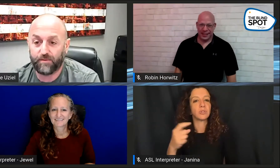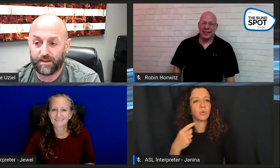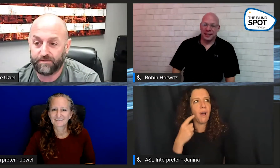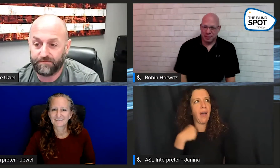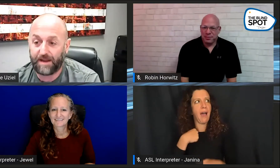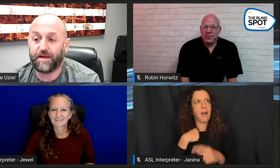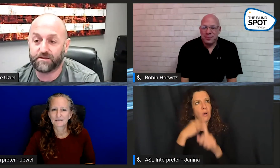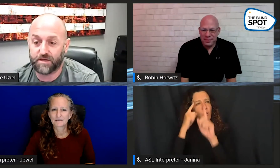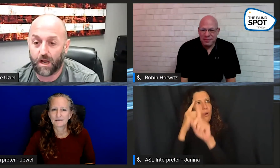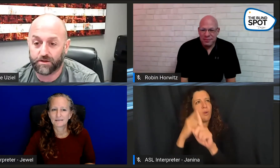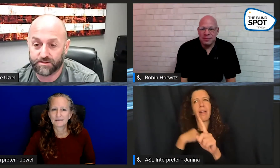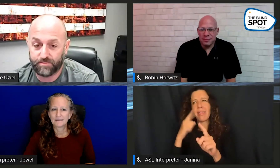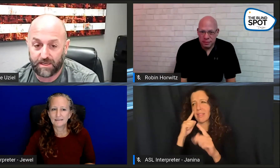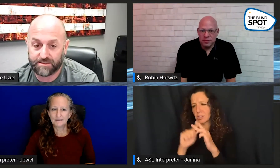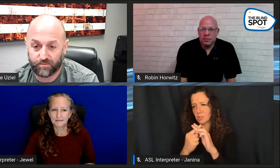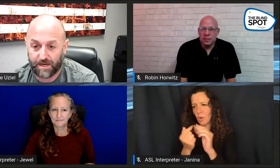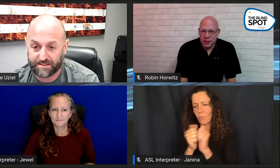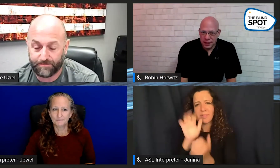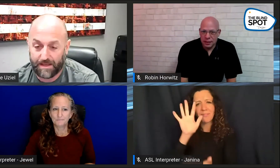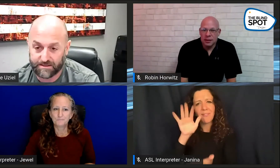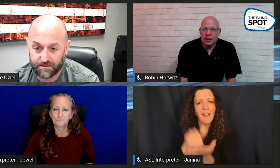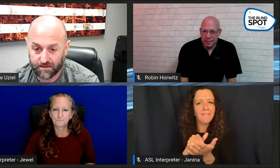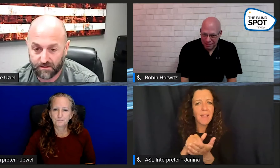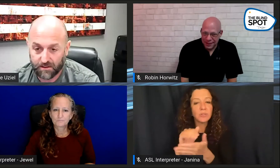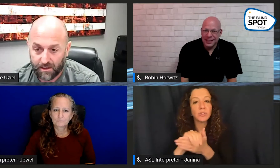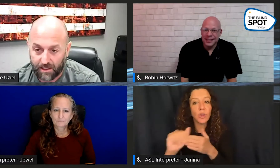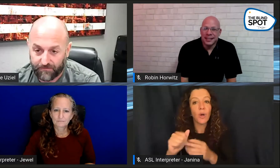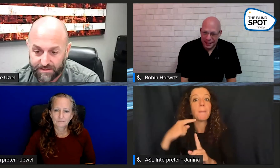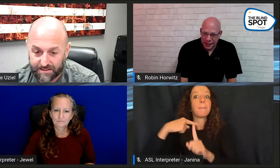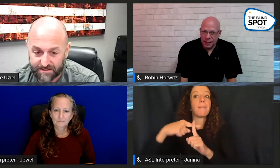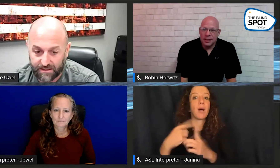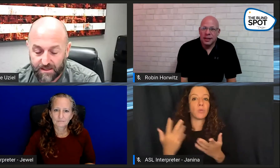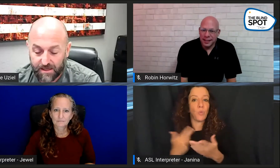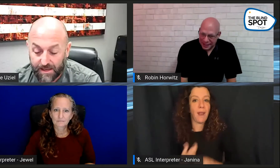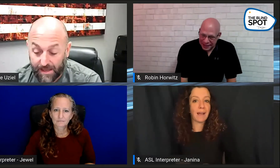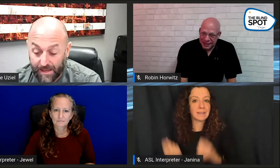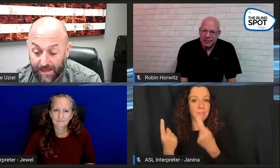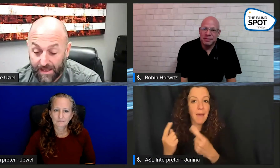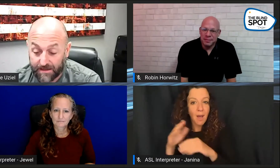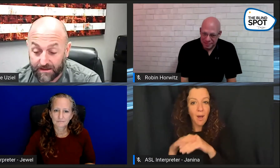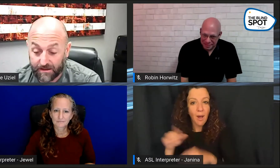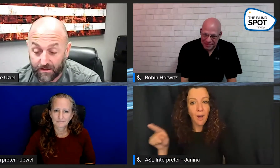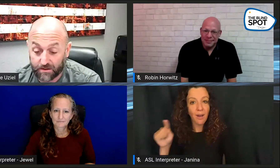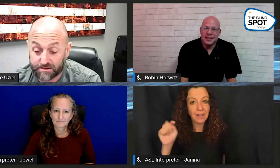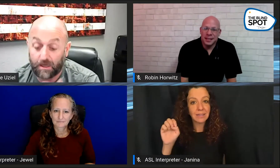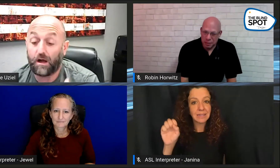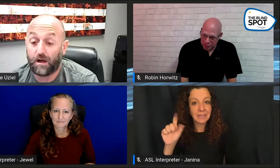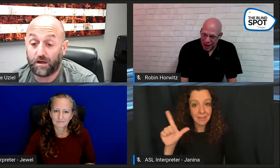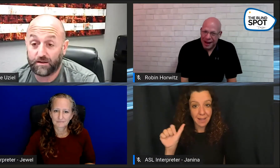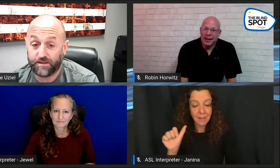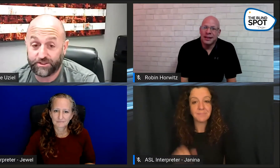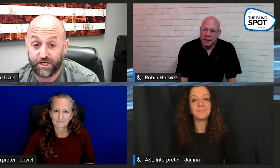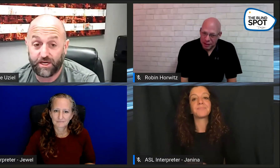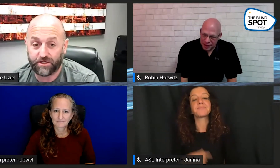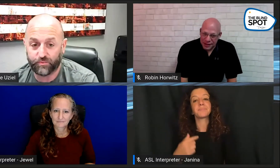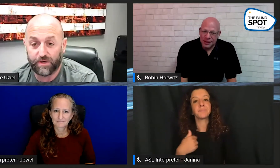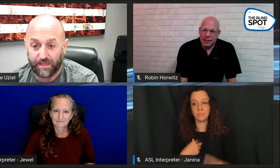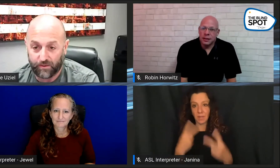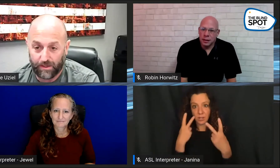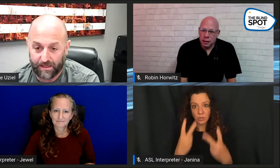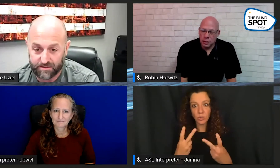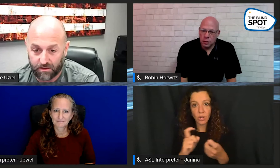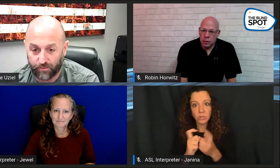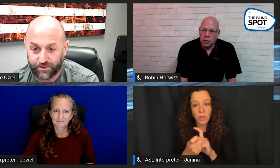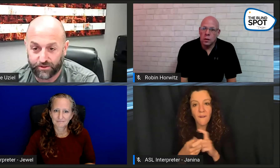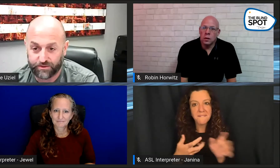started off with $5,000 plus what I spent for Tesla. And saw the change